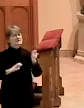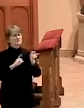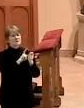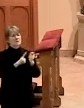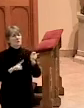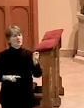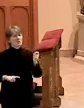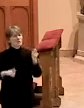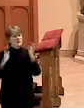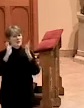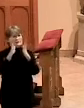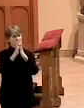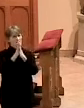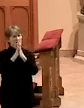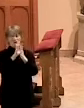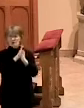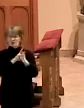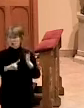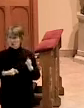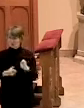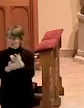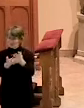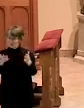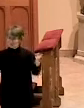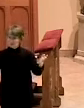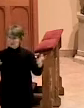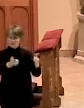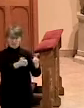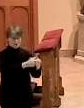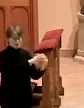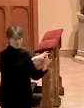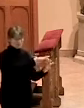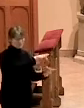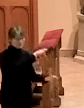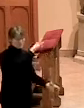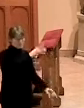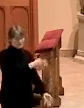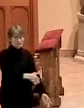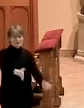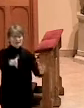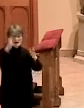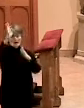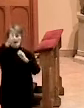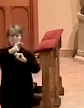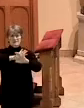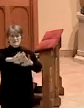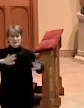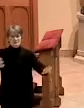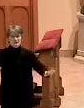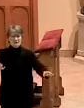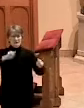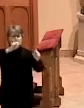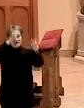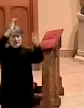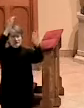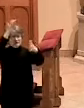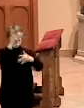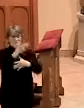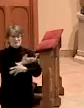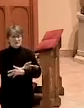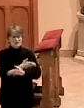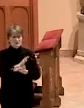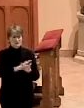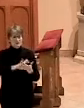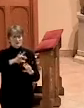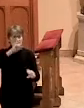Lord. Amen. Amen. The Lord be with you. And with your spirit. And may Almighty God bless you, the Father, and of